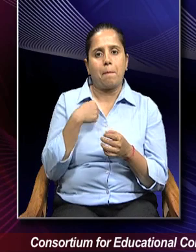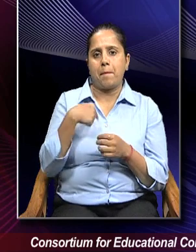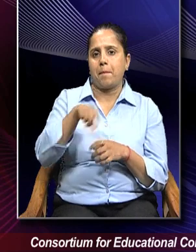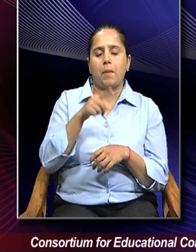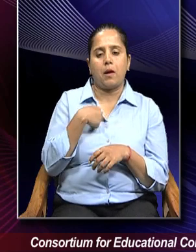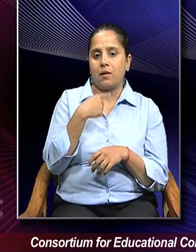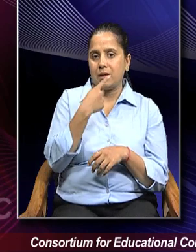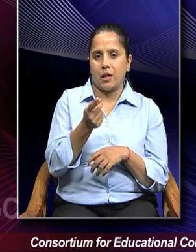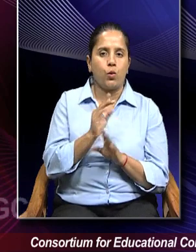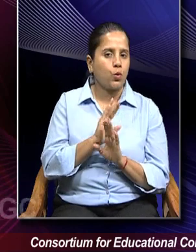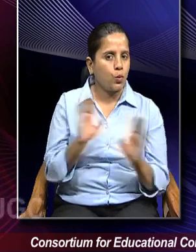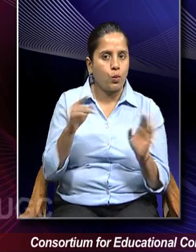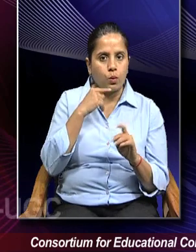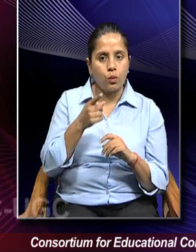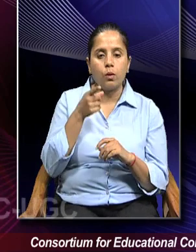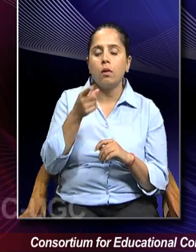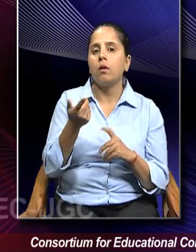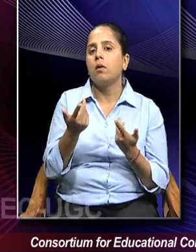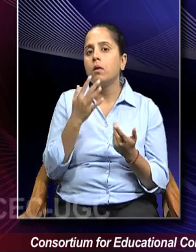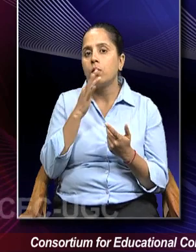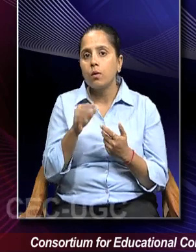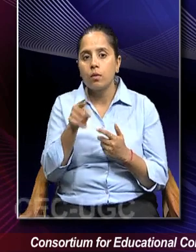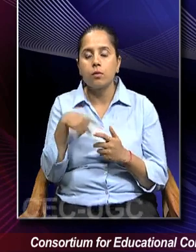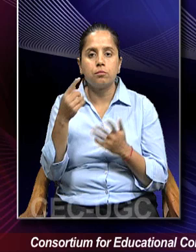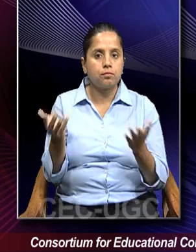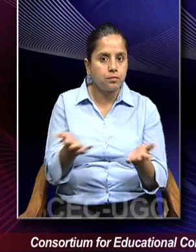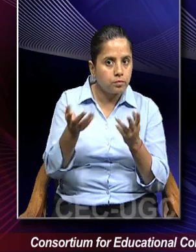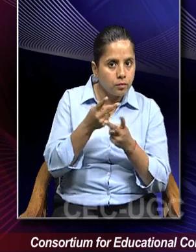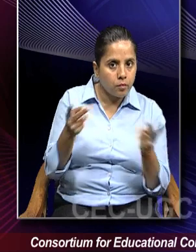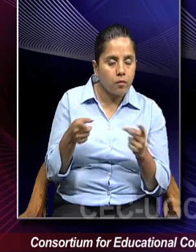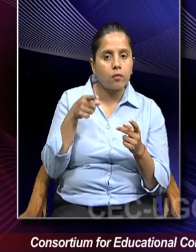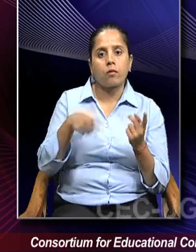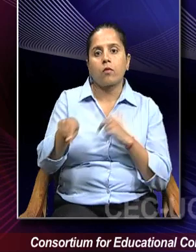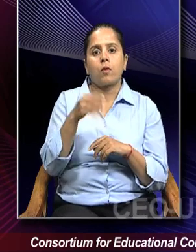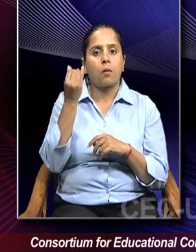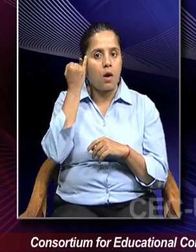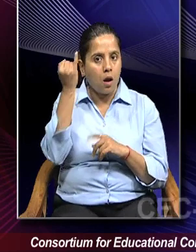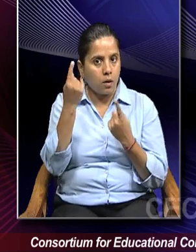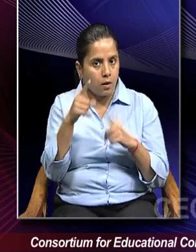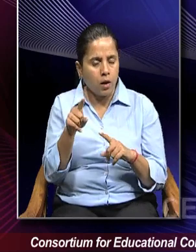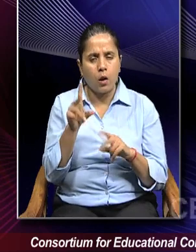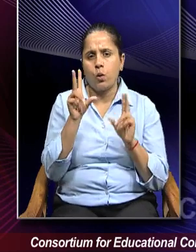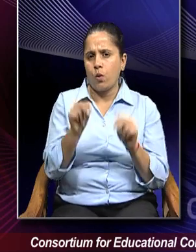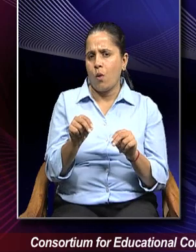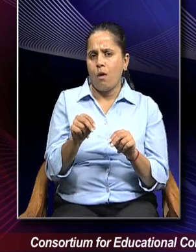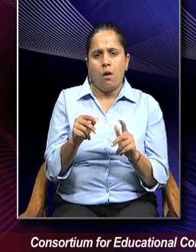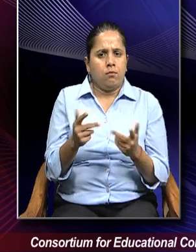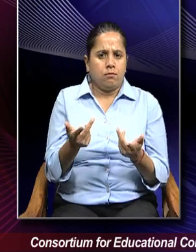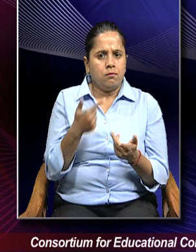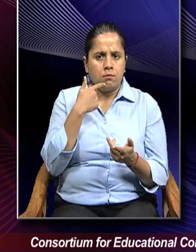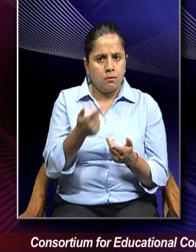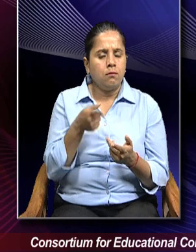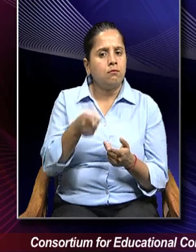say that it is basically propagated by some ideology. No, of course not. It